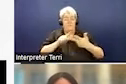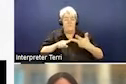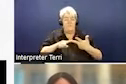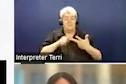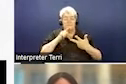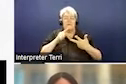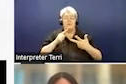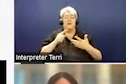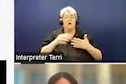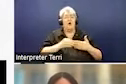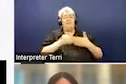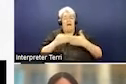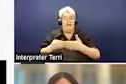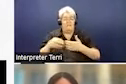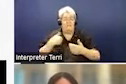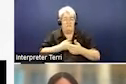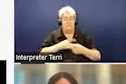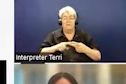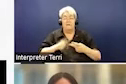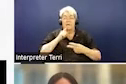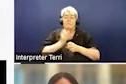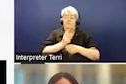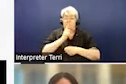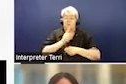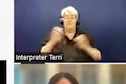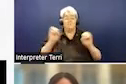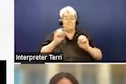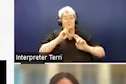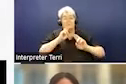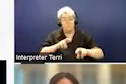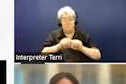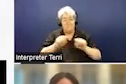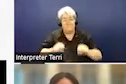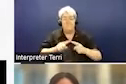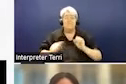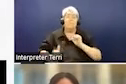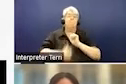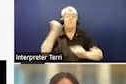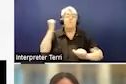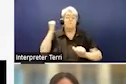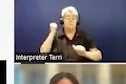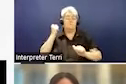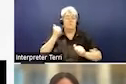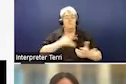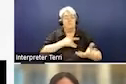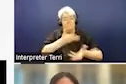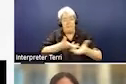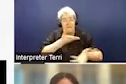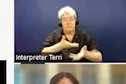guiding principles. We want to make sure that the crisis response system is the most compassionate it can be,